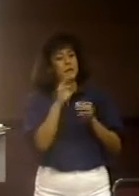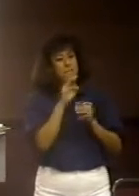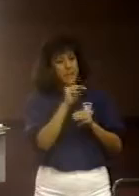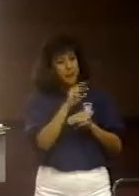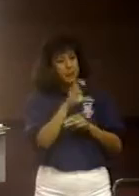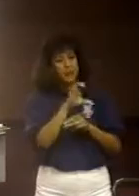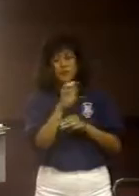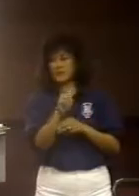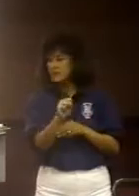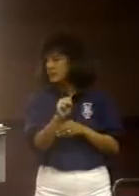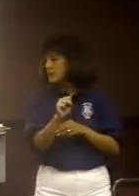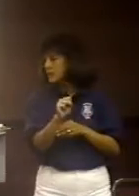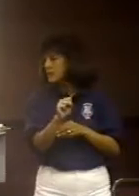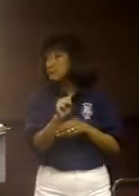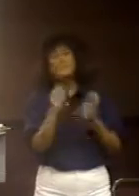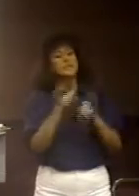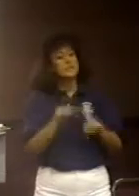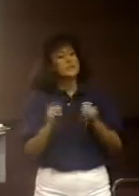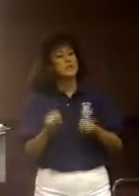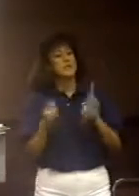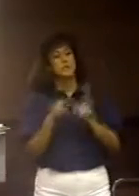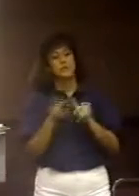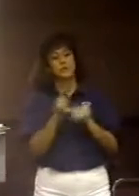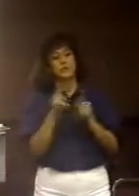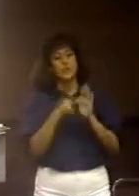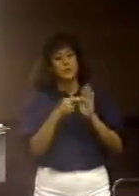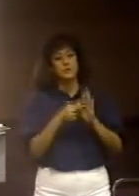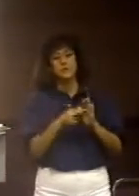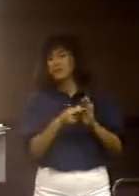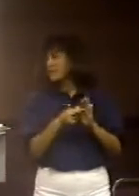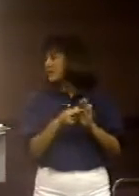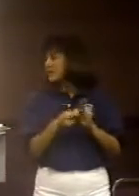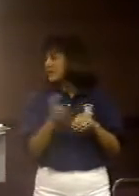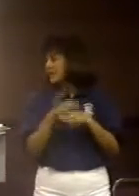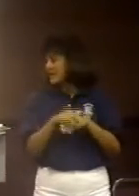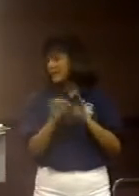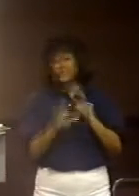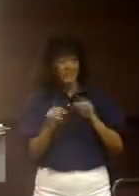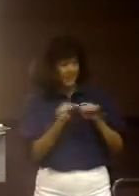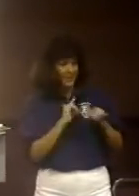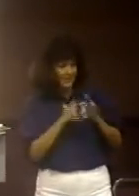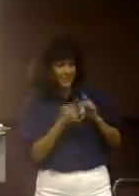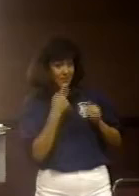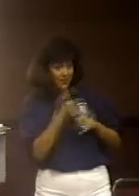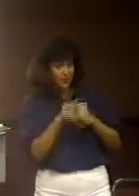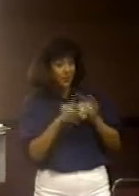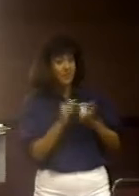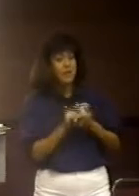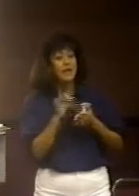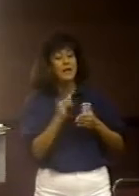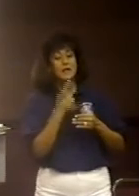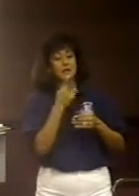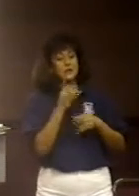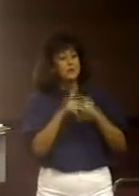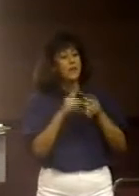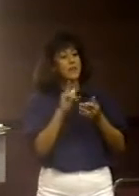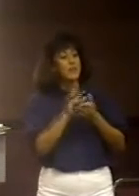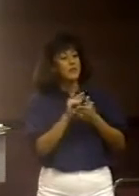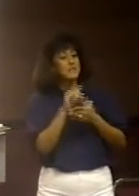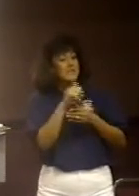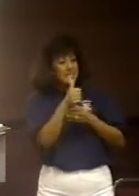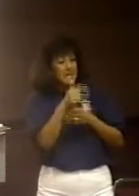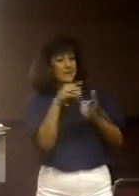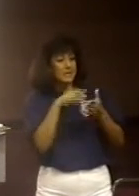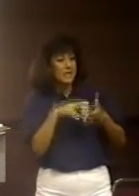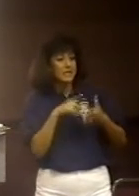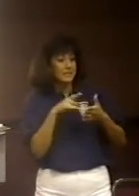to accurately represent spoken English. Now, didn't I just tell you about that? And I told you there was probably 10 studies now that